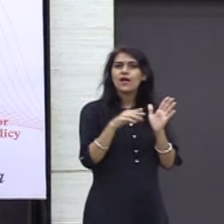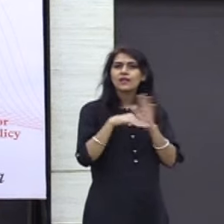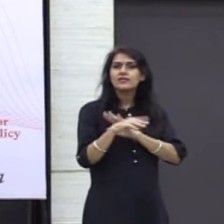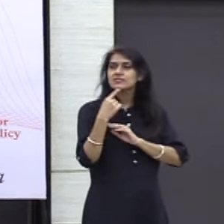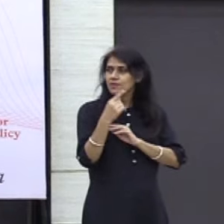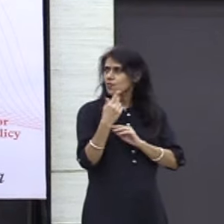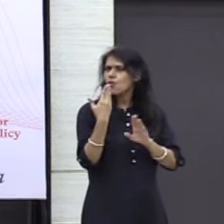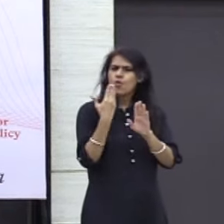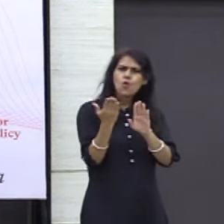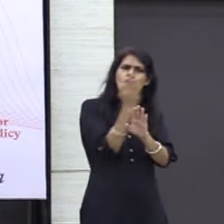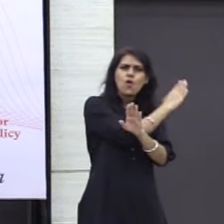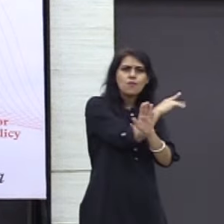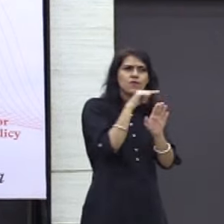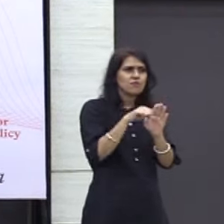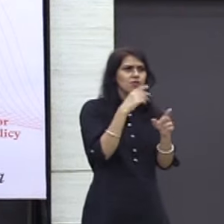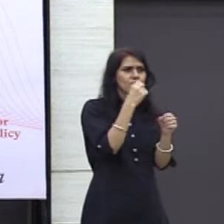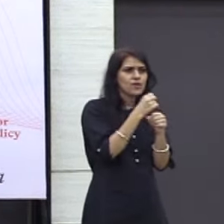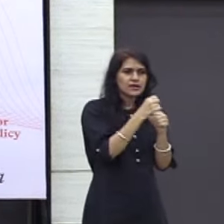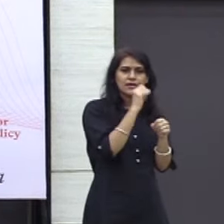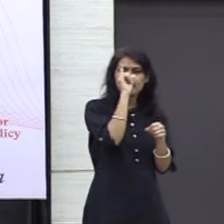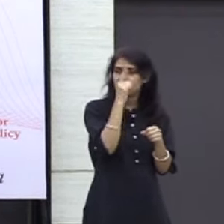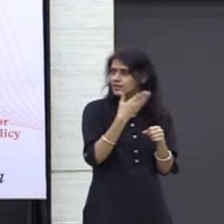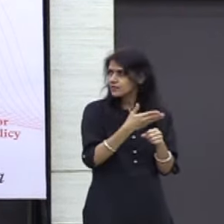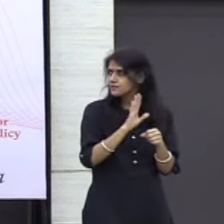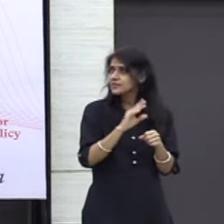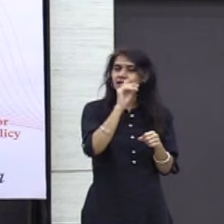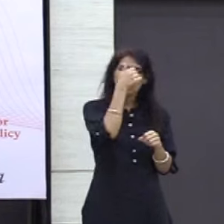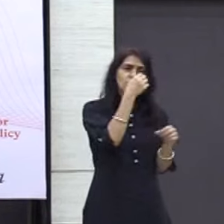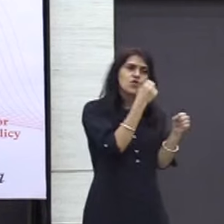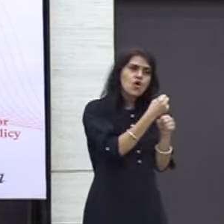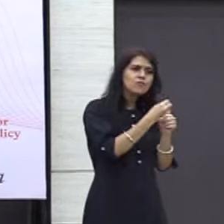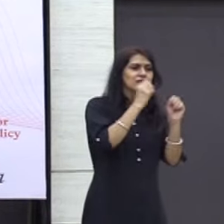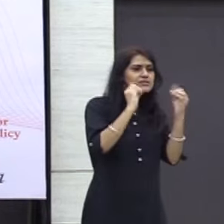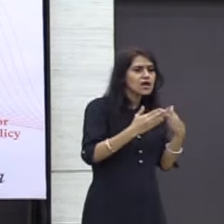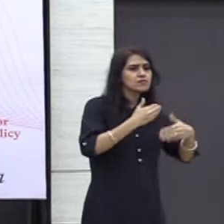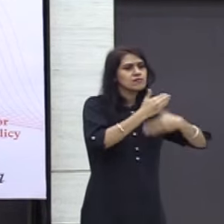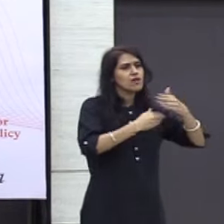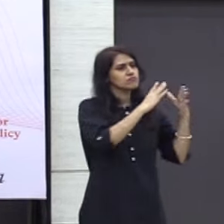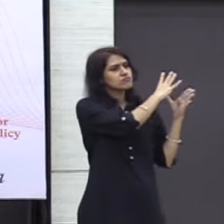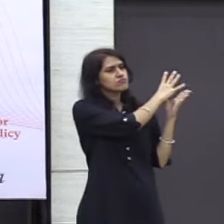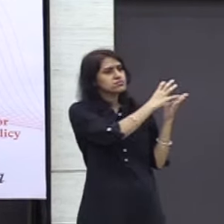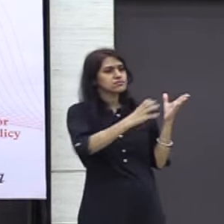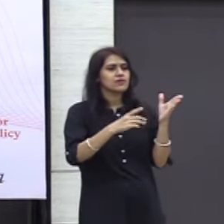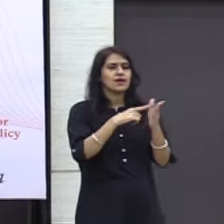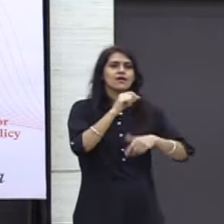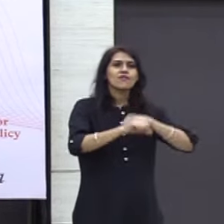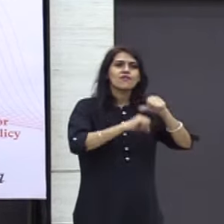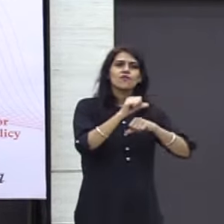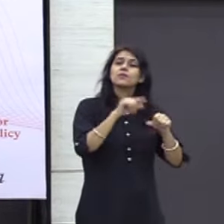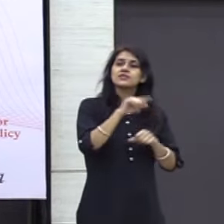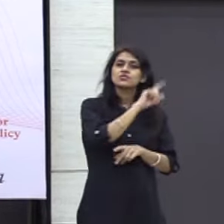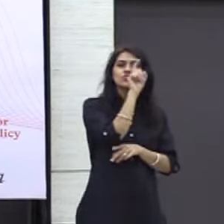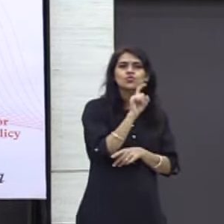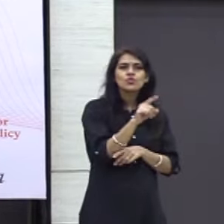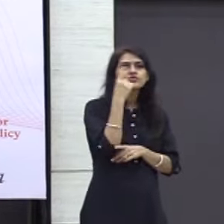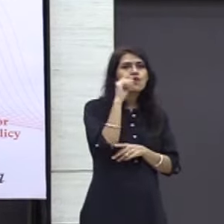passed long before the NDA government was in power. It's of true. Course, the NDA government has come in and has carried this on, which is why I believe that this is a question of